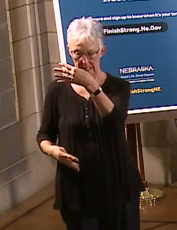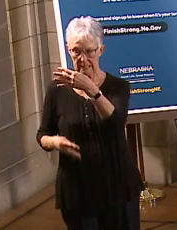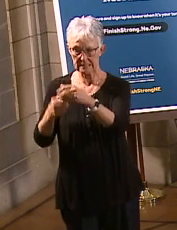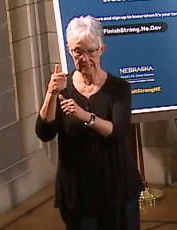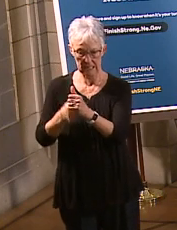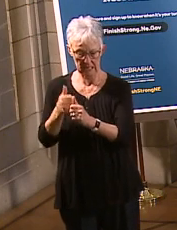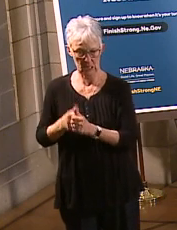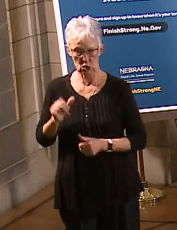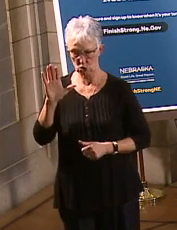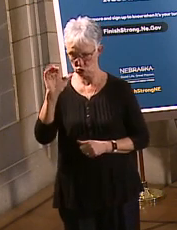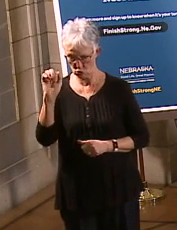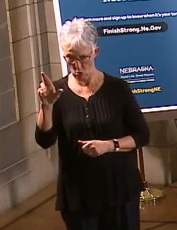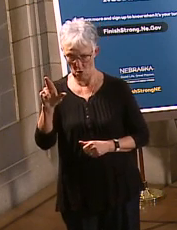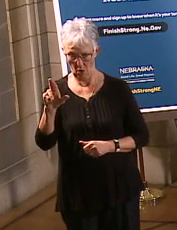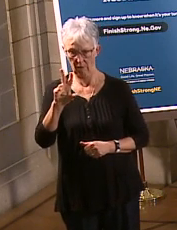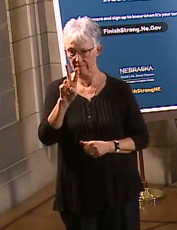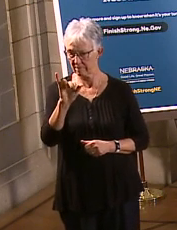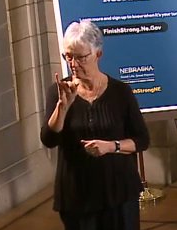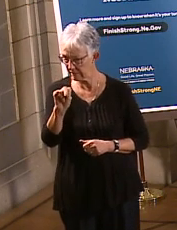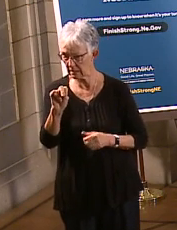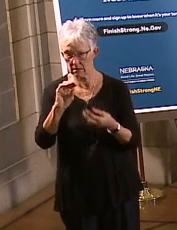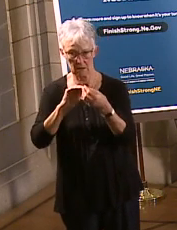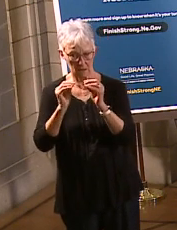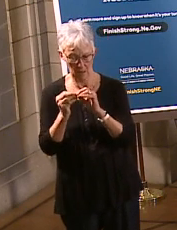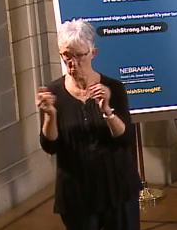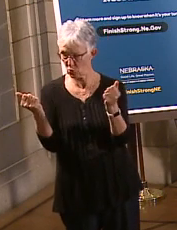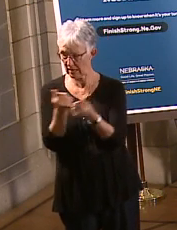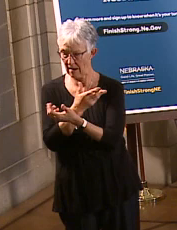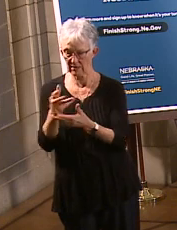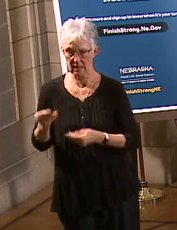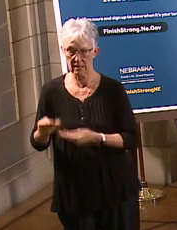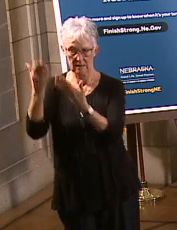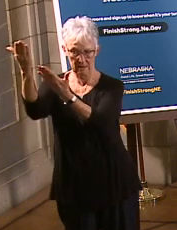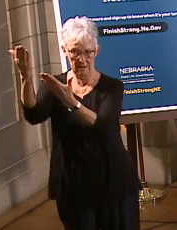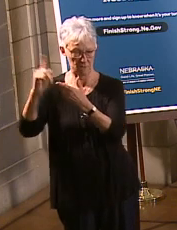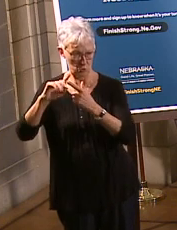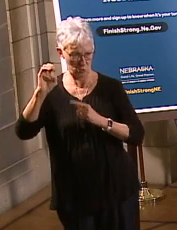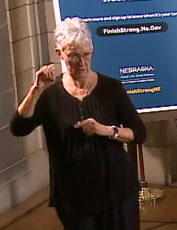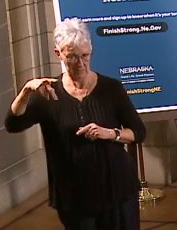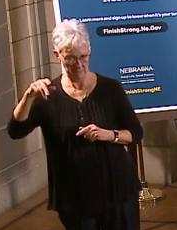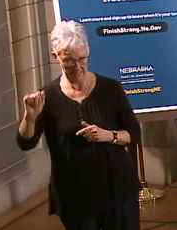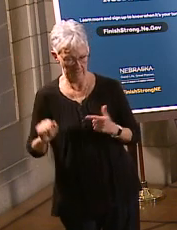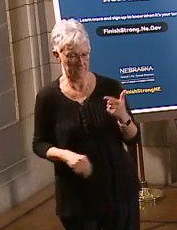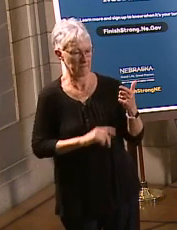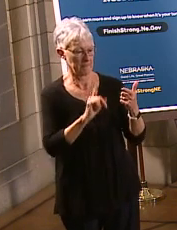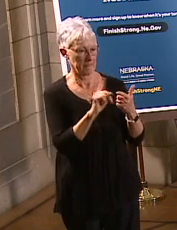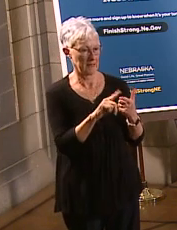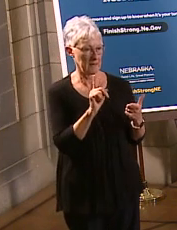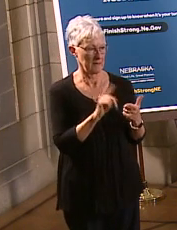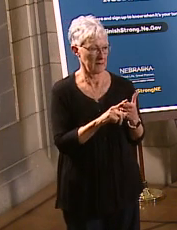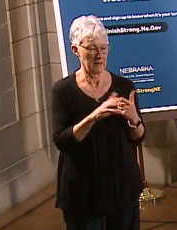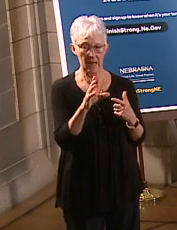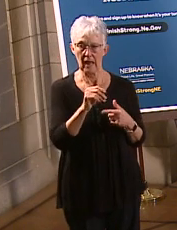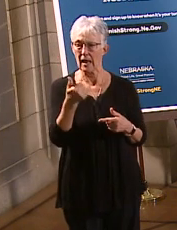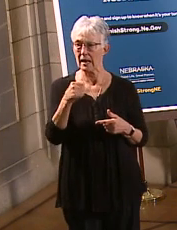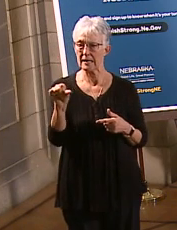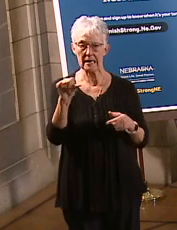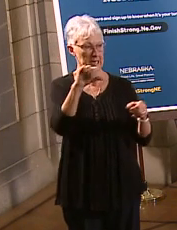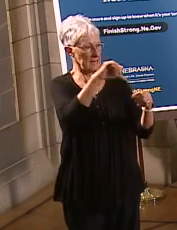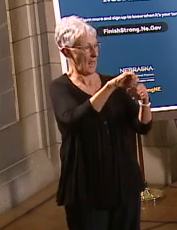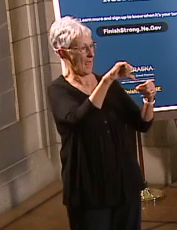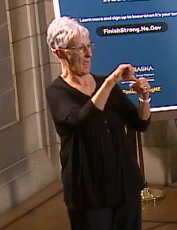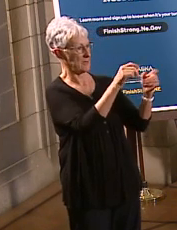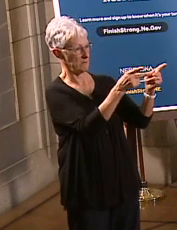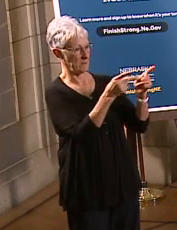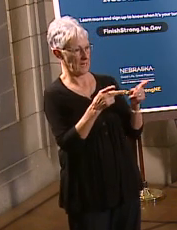their VIN numbers, the whole thing that went in there. And also we had to provide any station in the state of Nebraska that